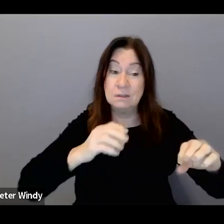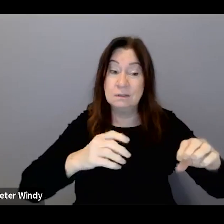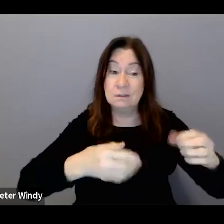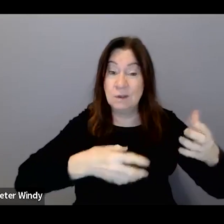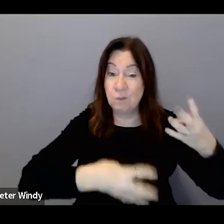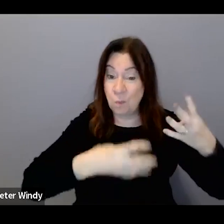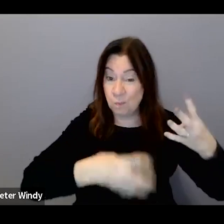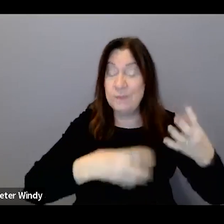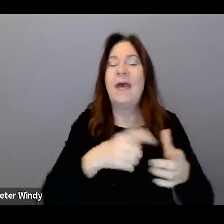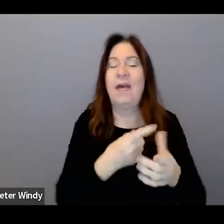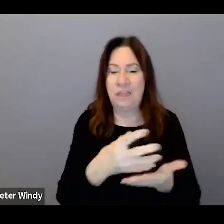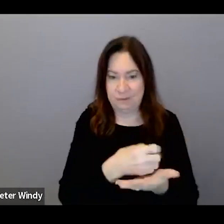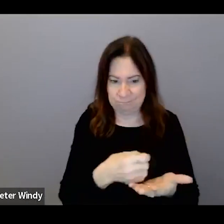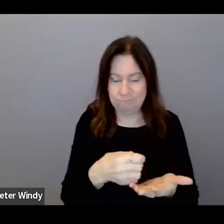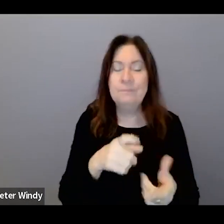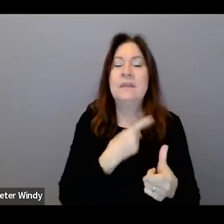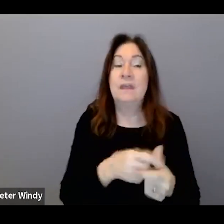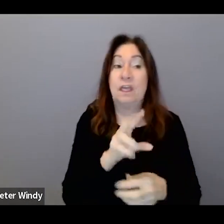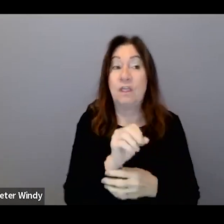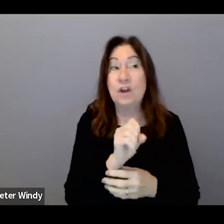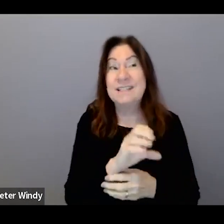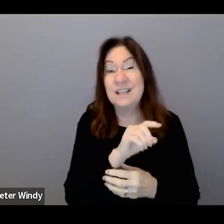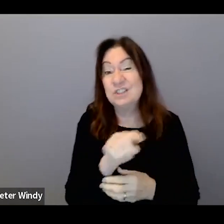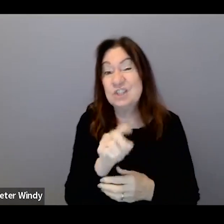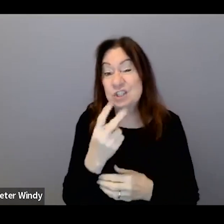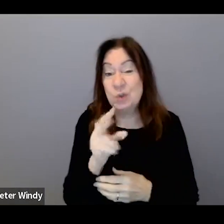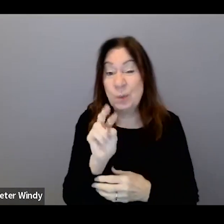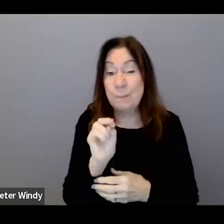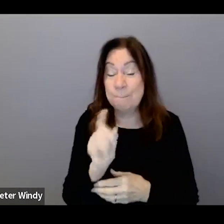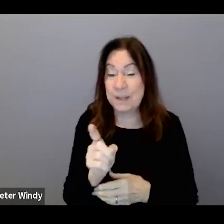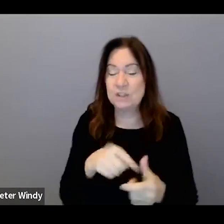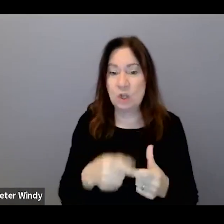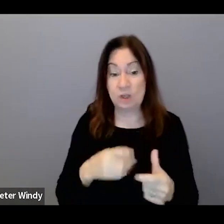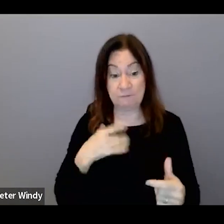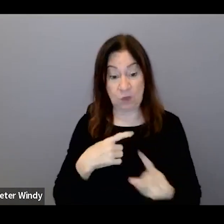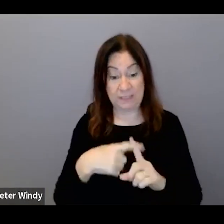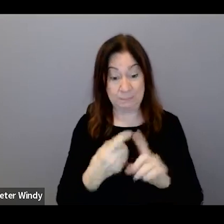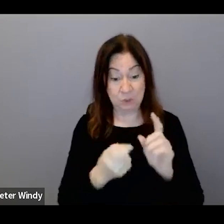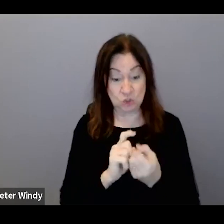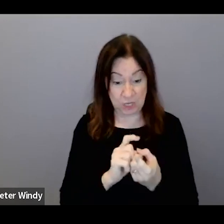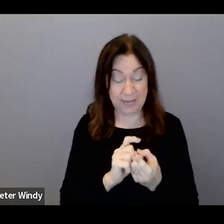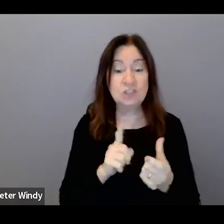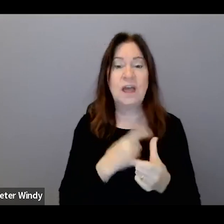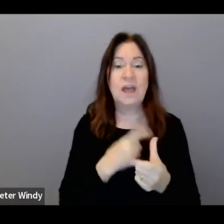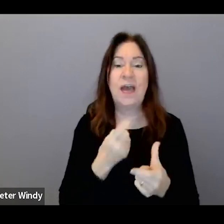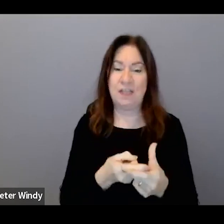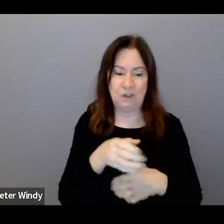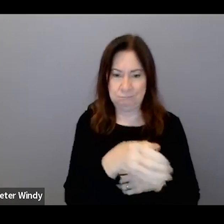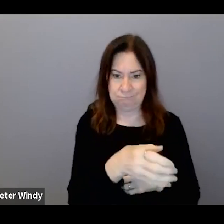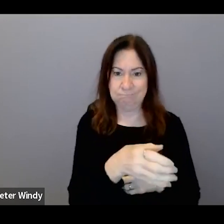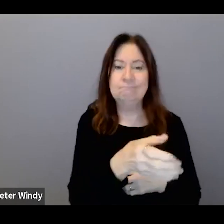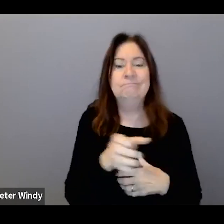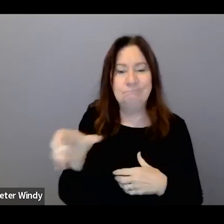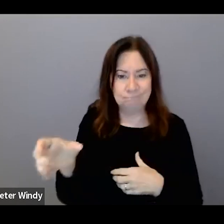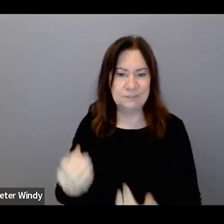for boiling for 30 seconds to 2 minutes, or when you feel that temperature change. According to guidance from the EPA,